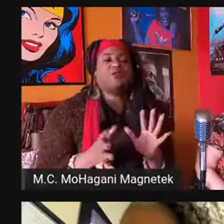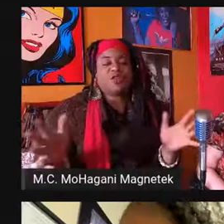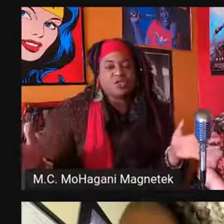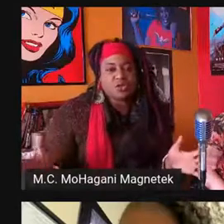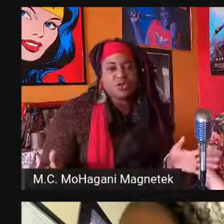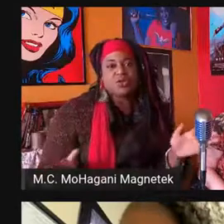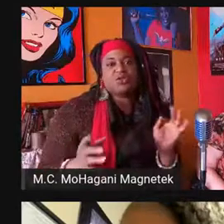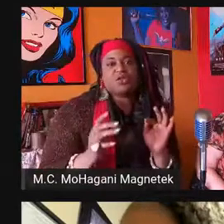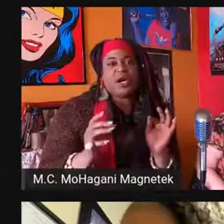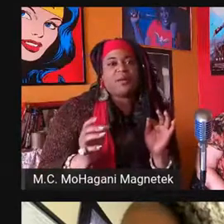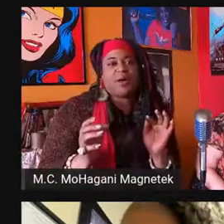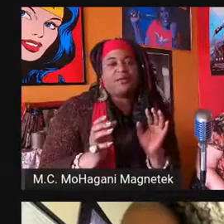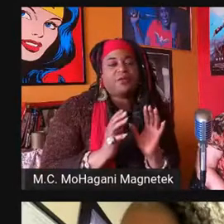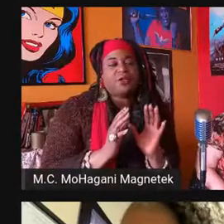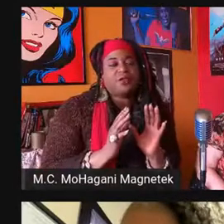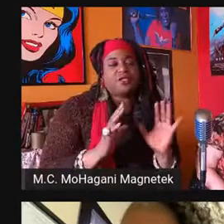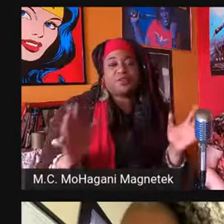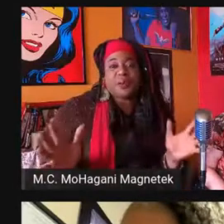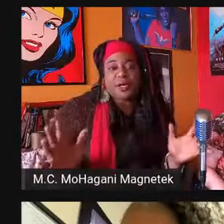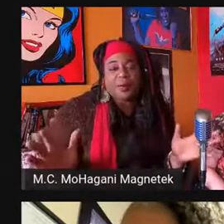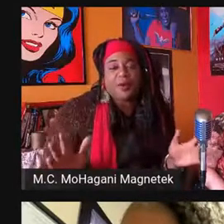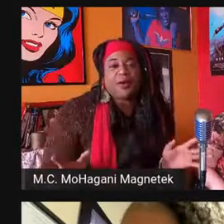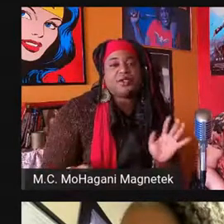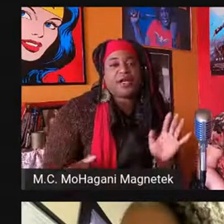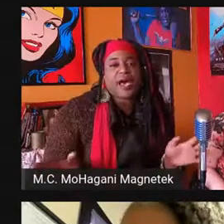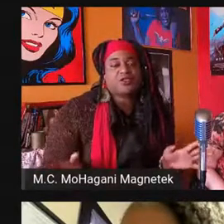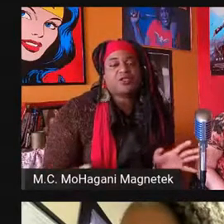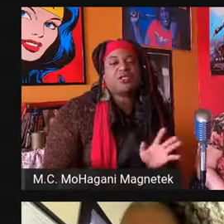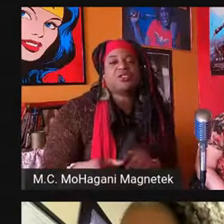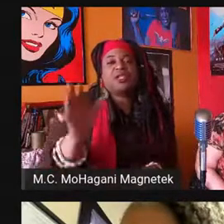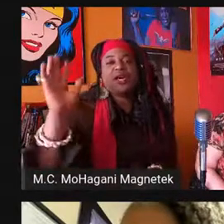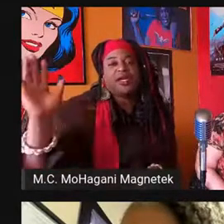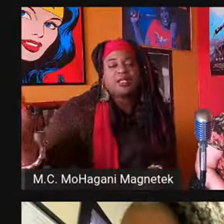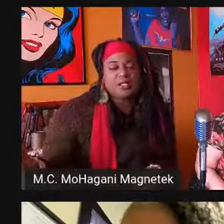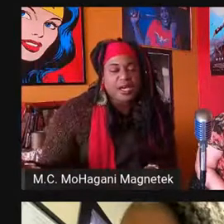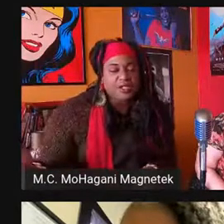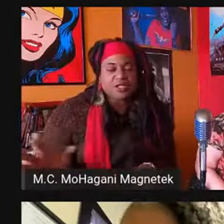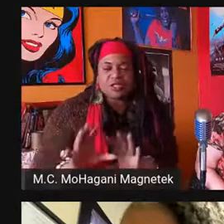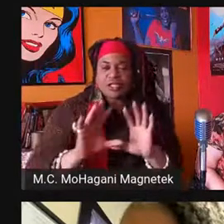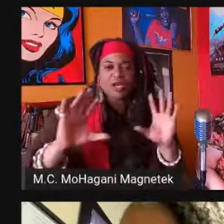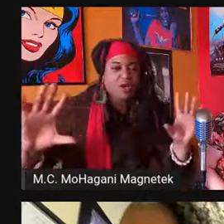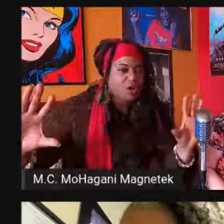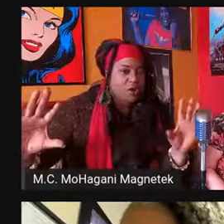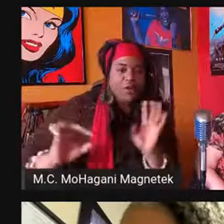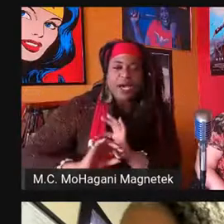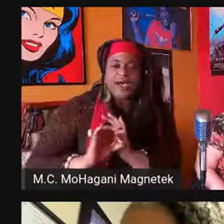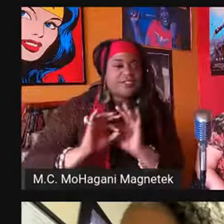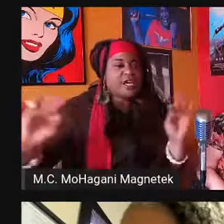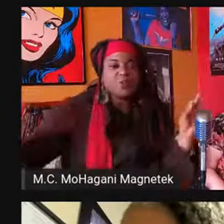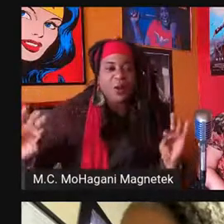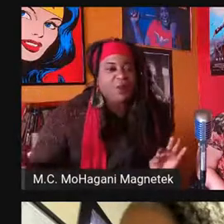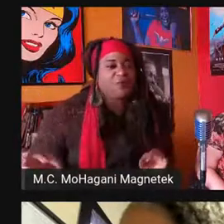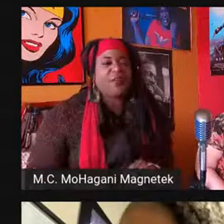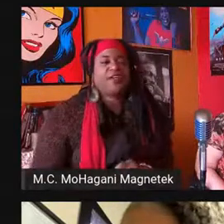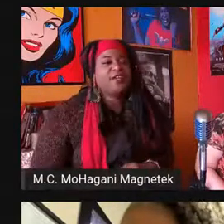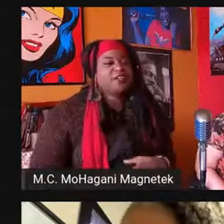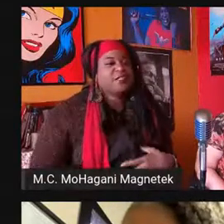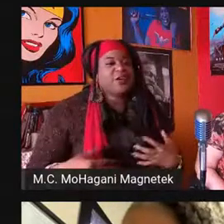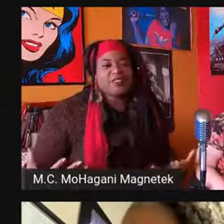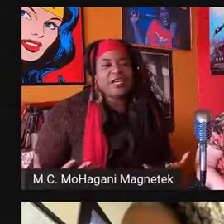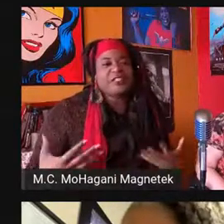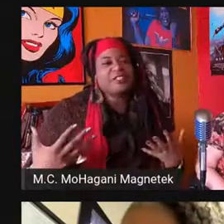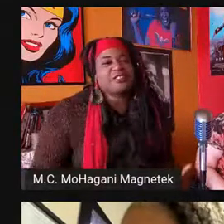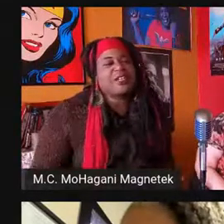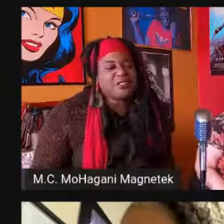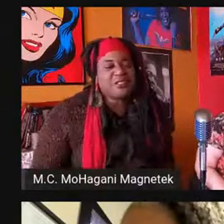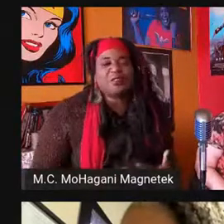the visuals of the speaker poets, actresses, and the dancers, it's like, oh my gosh, that's perfect. So